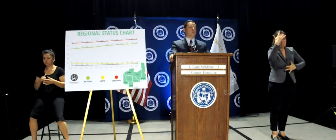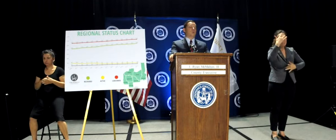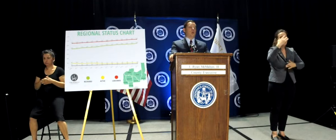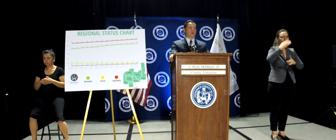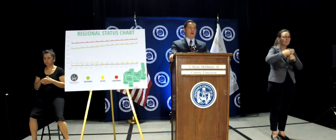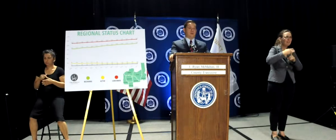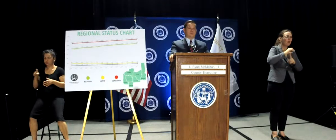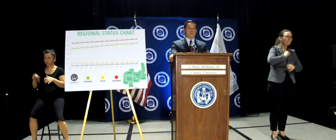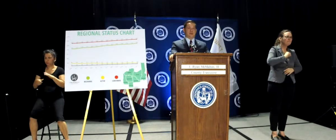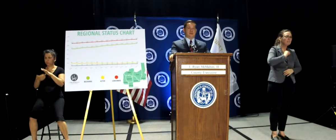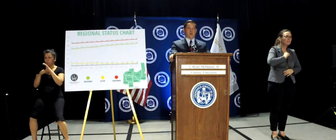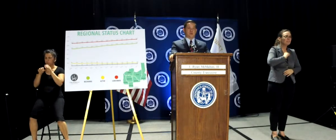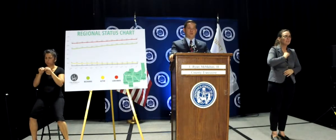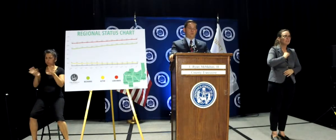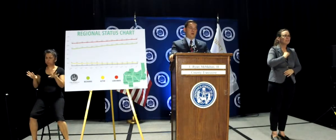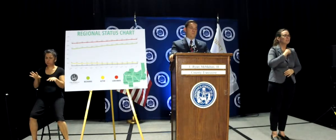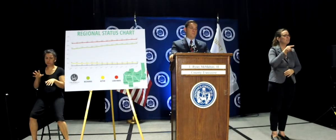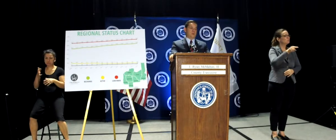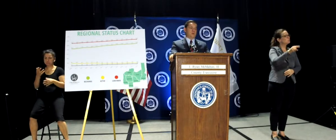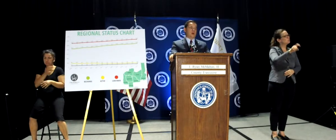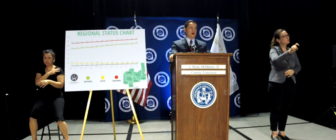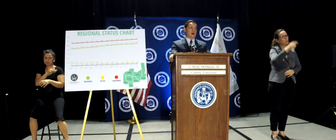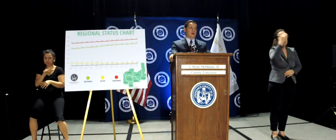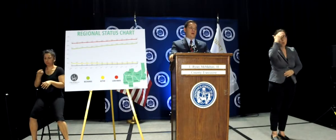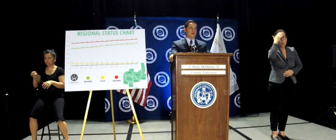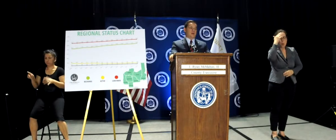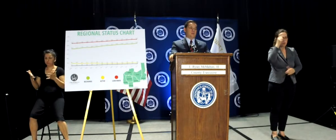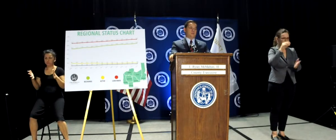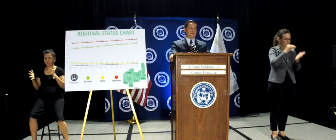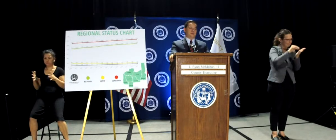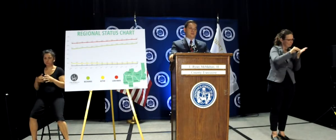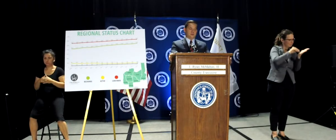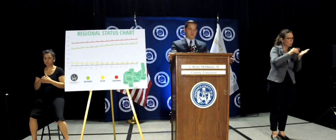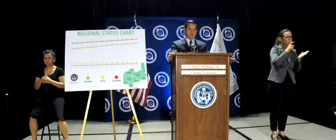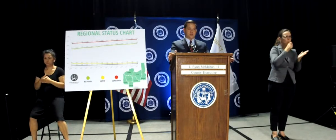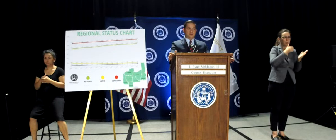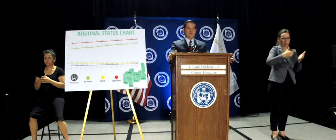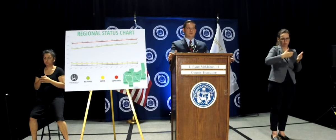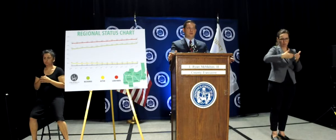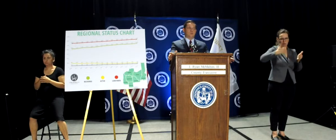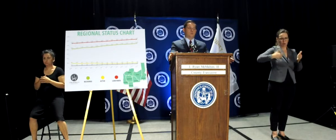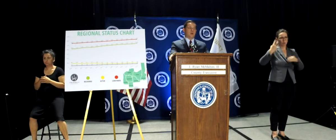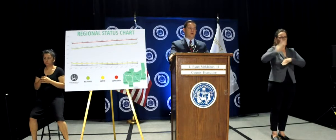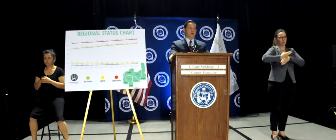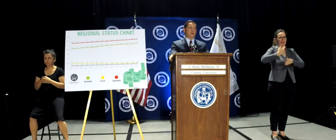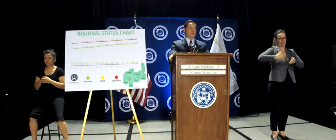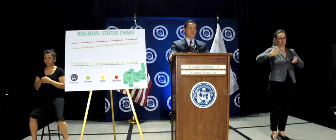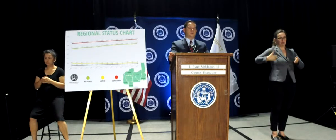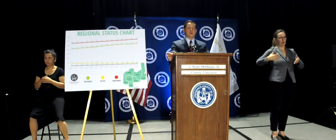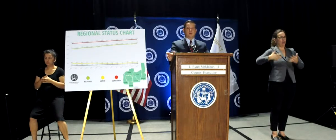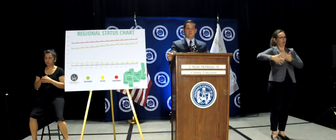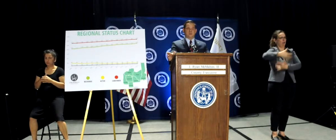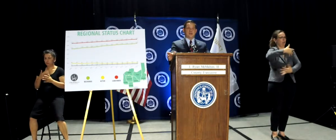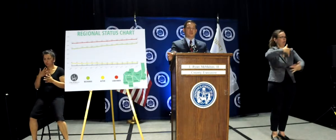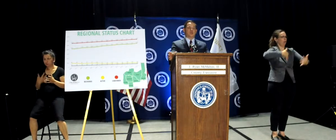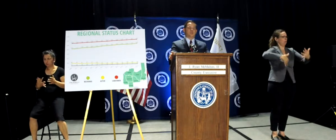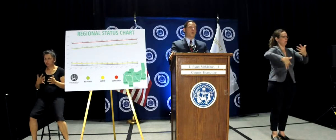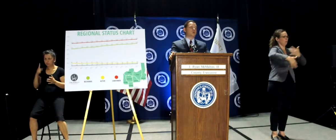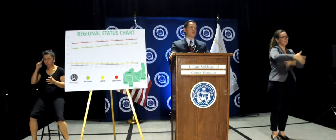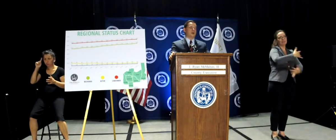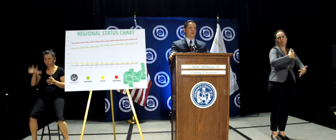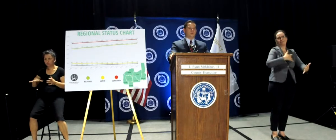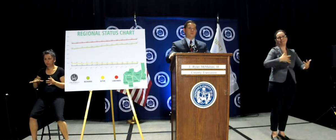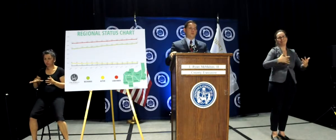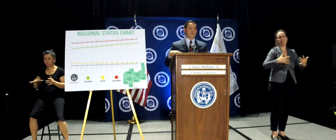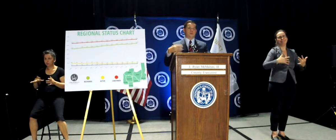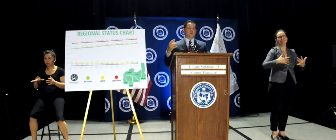nice thing to report about and ask questions about because it's an interesting area and there's potential